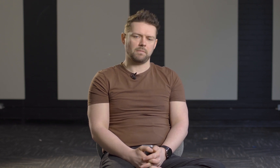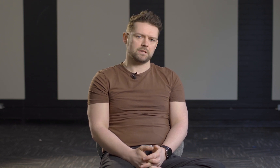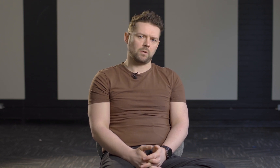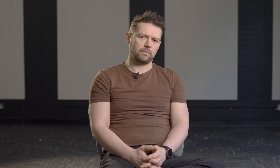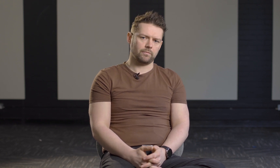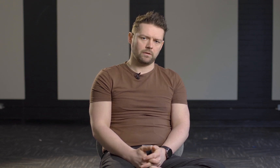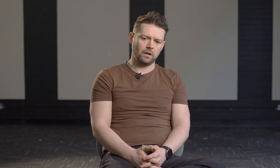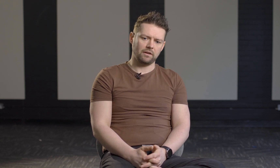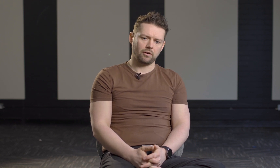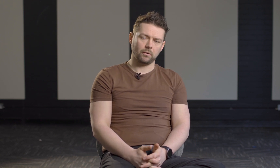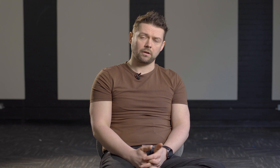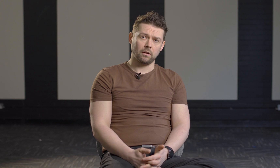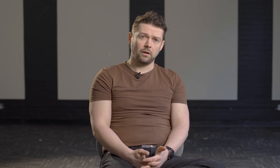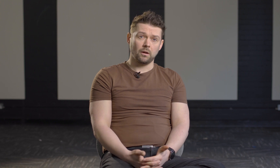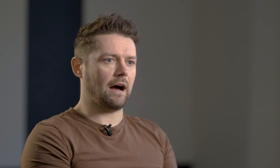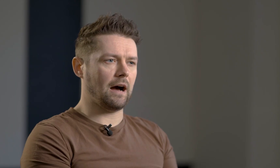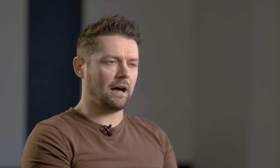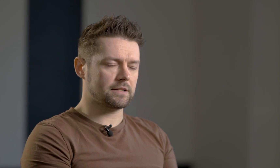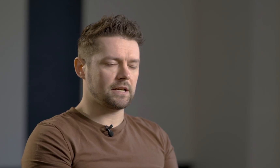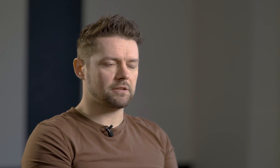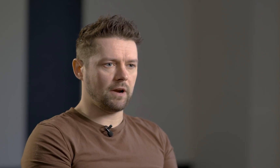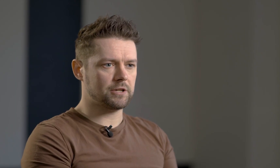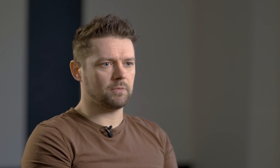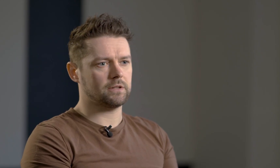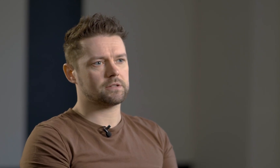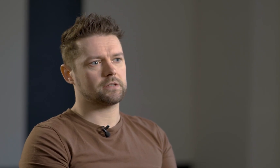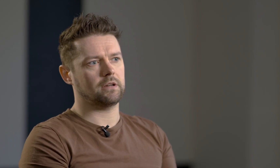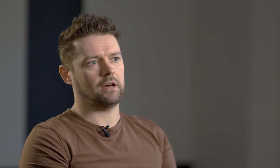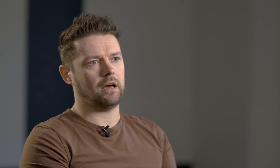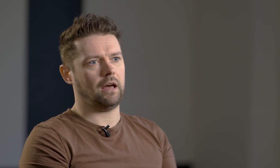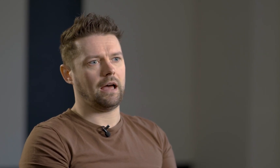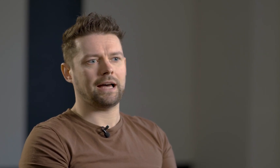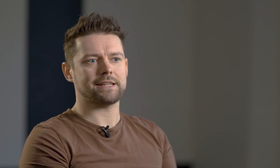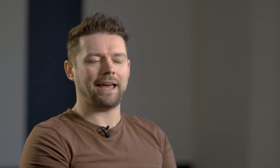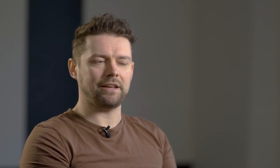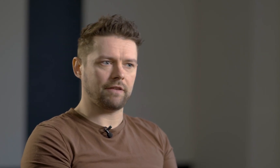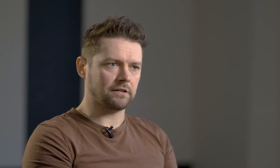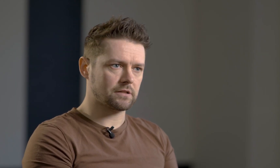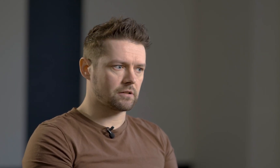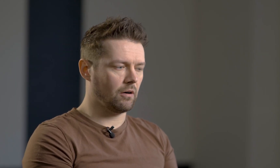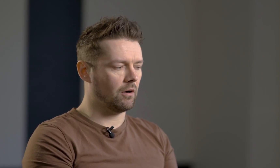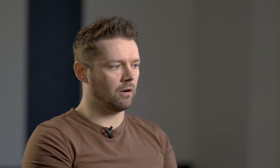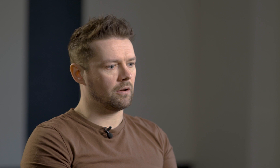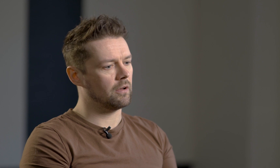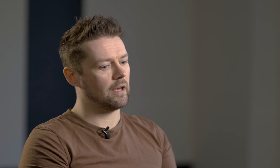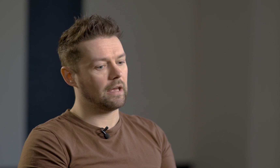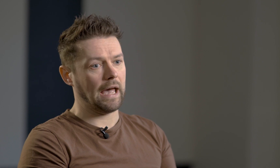amazing way forward. Access arrangements at any event or